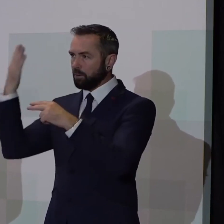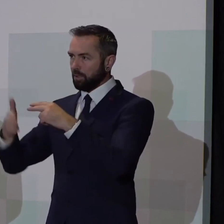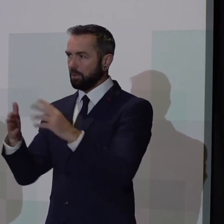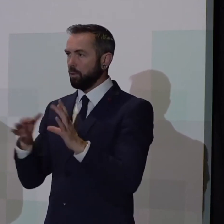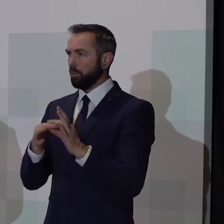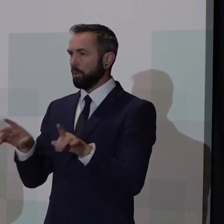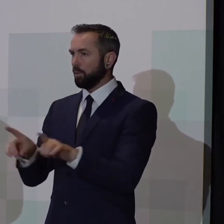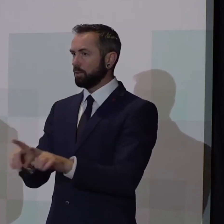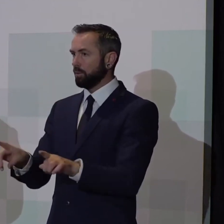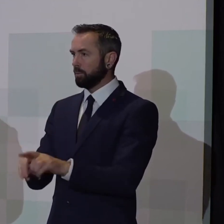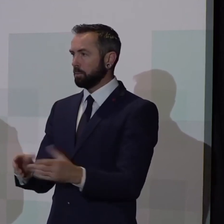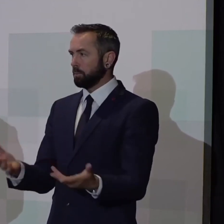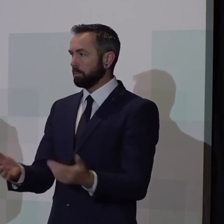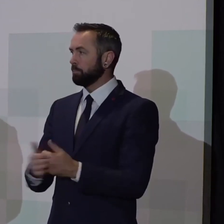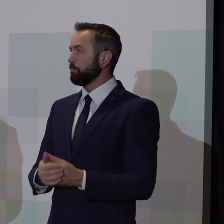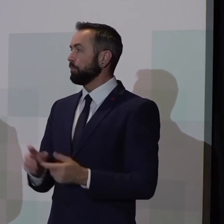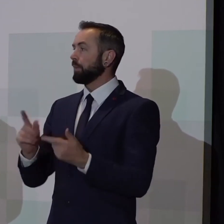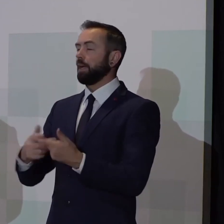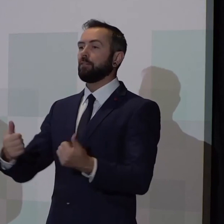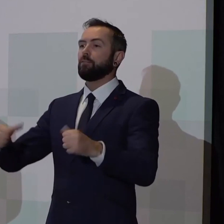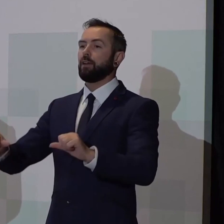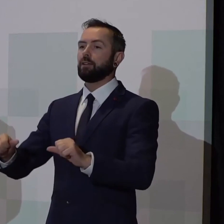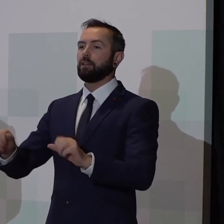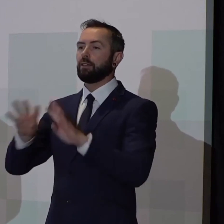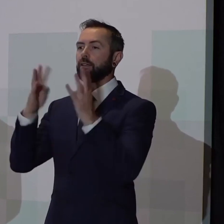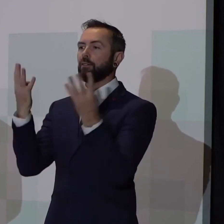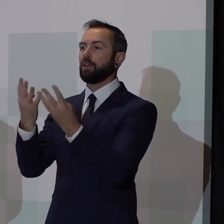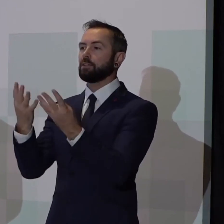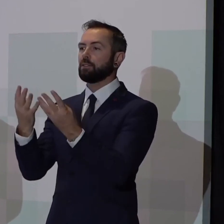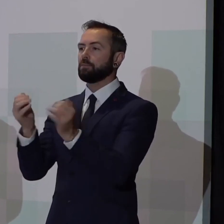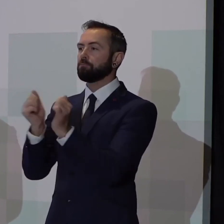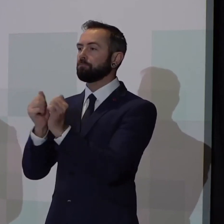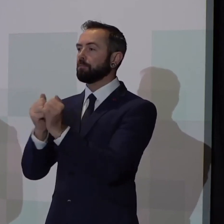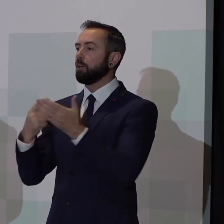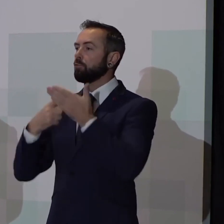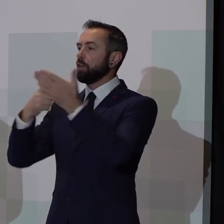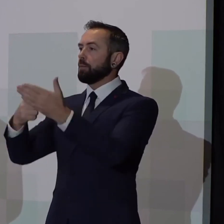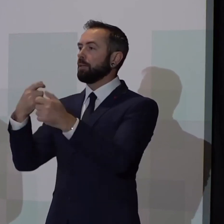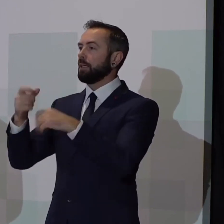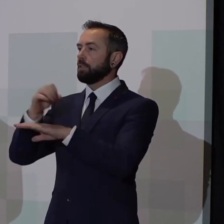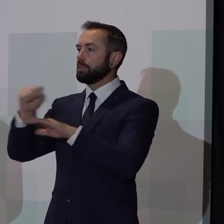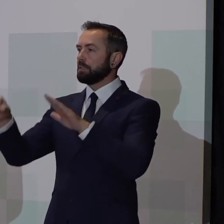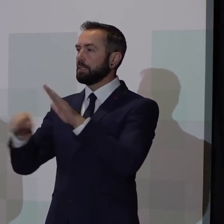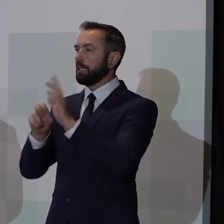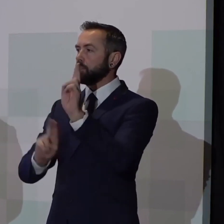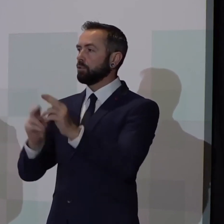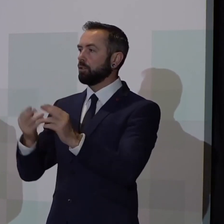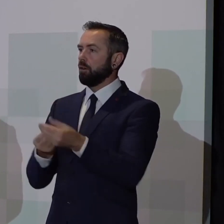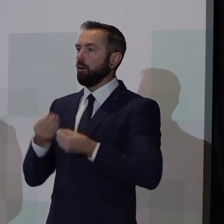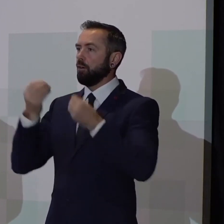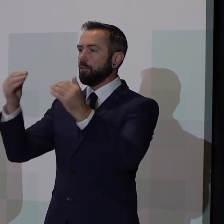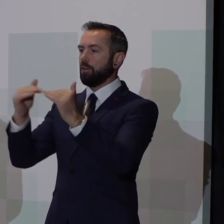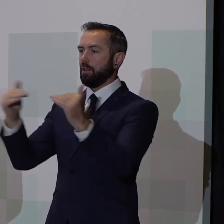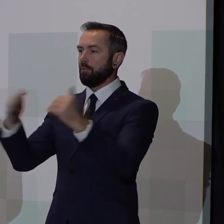home. And then finally, the convention recommended that the state should offer a reasonable level of support to ensure